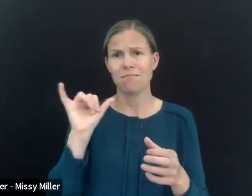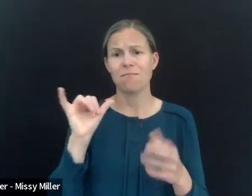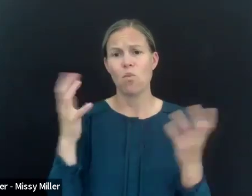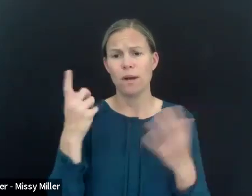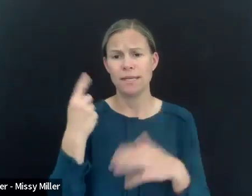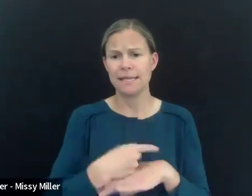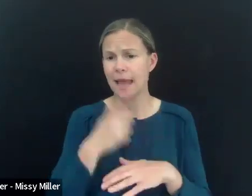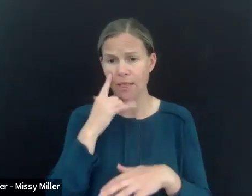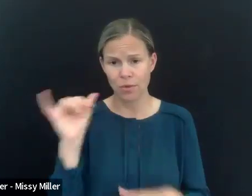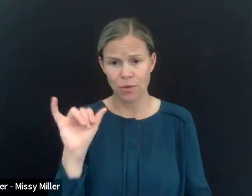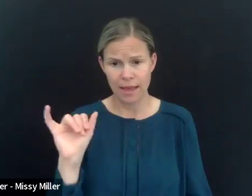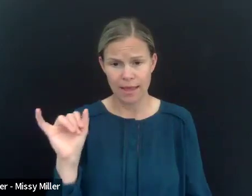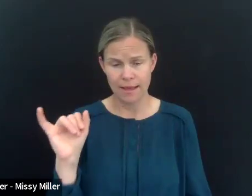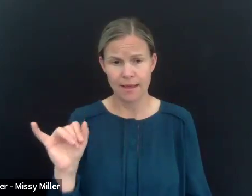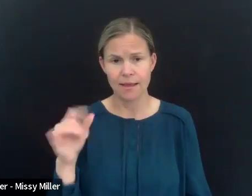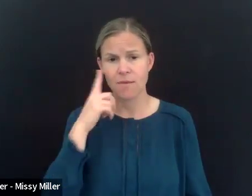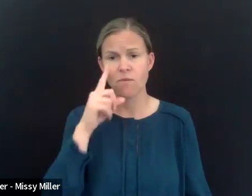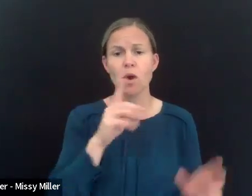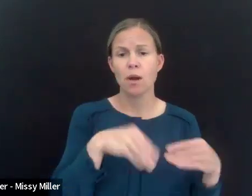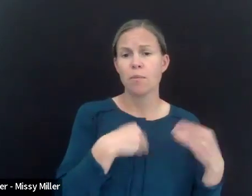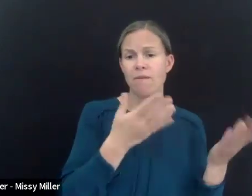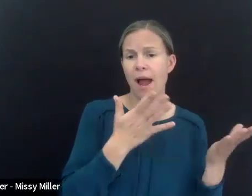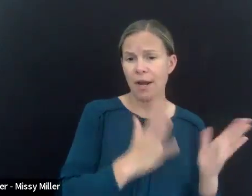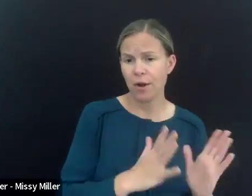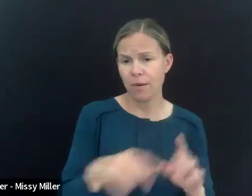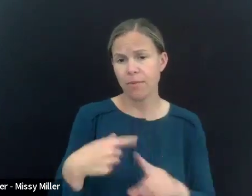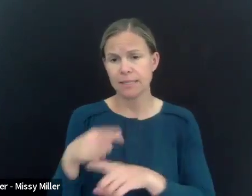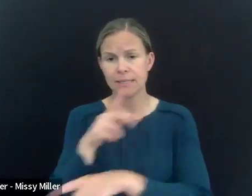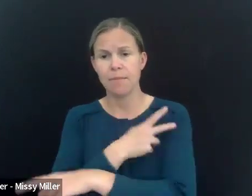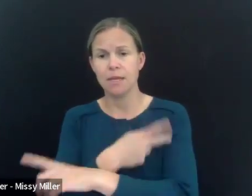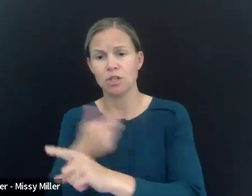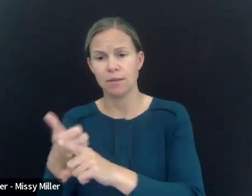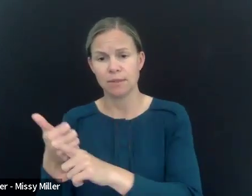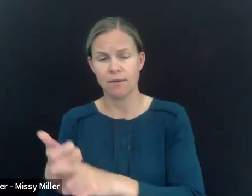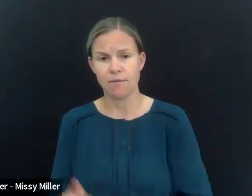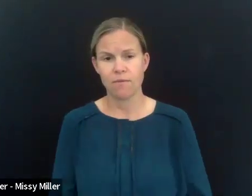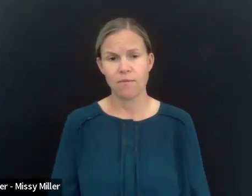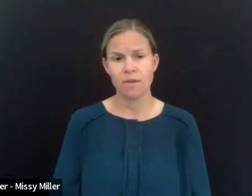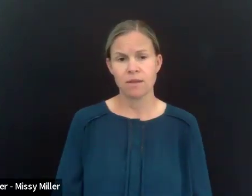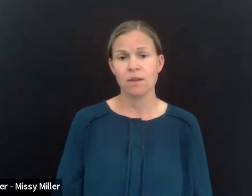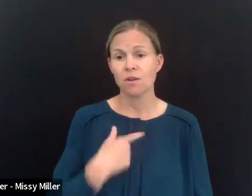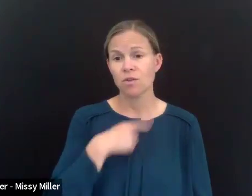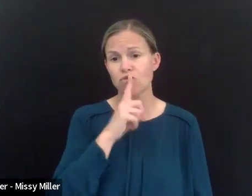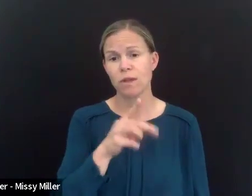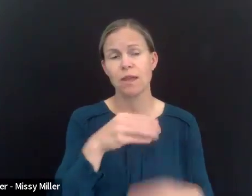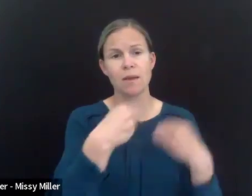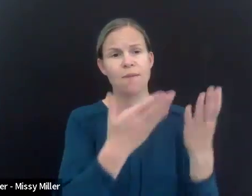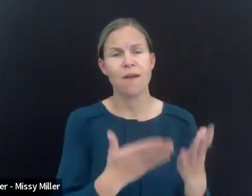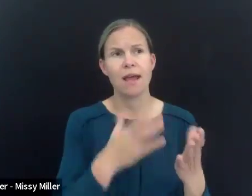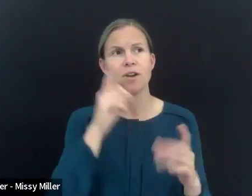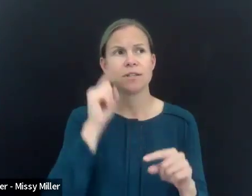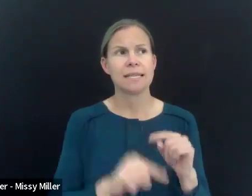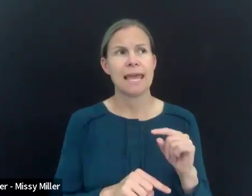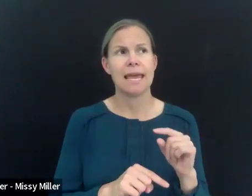days look like for the providers as well as the patients, because providers can't